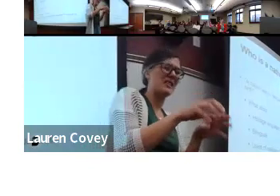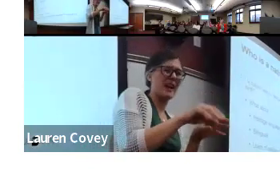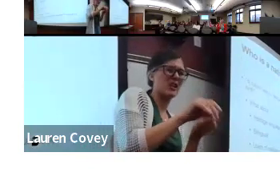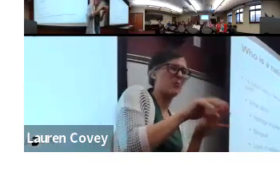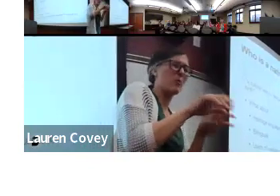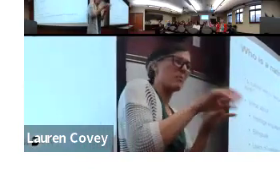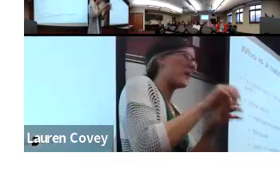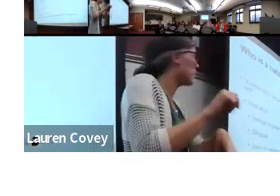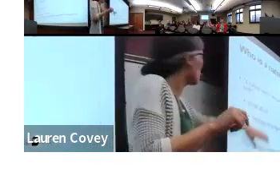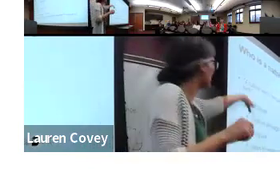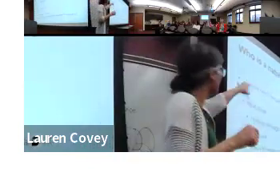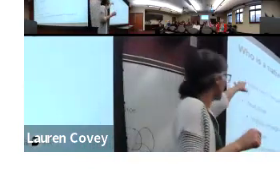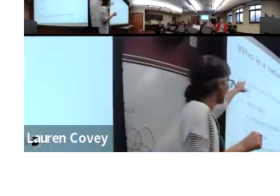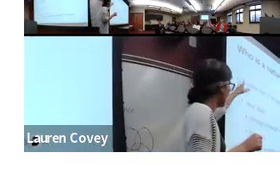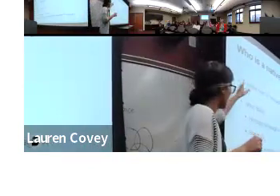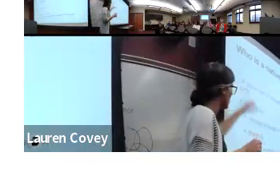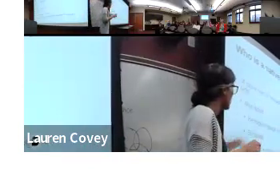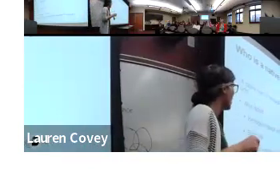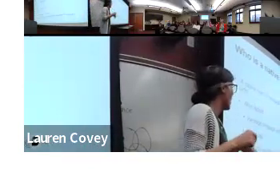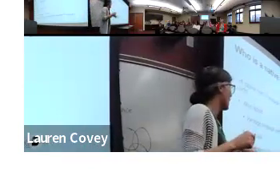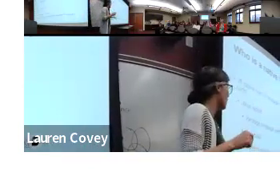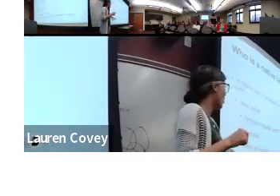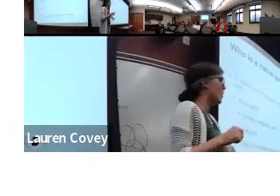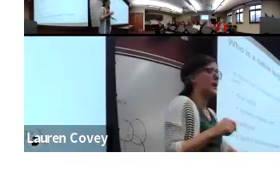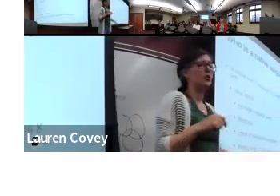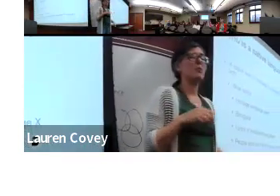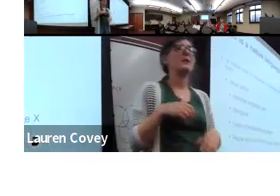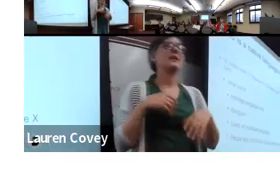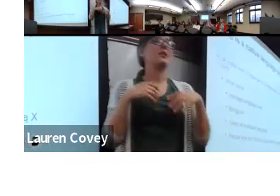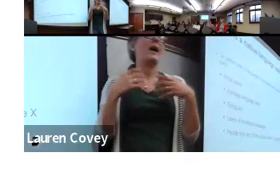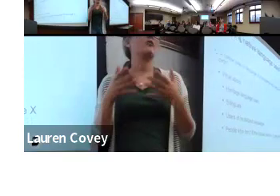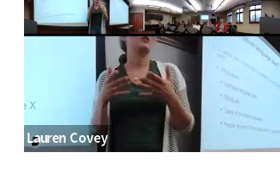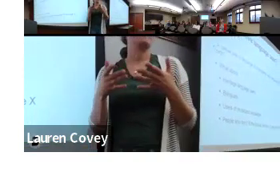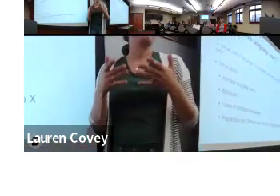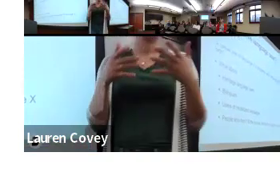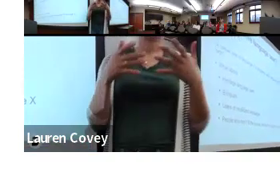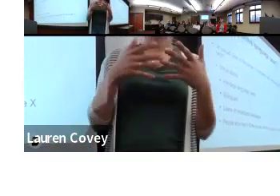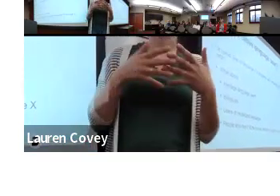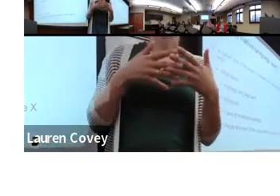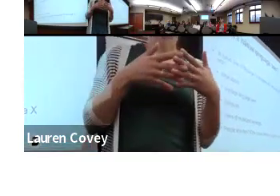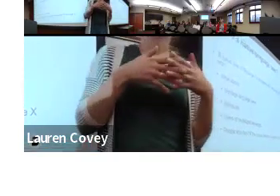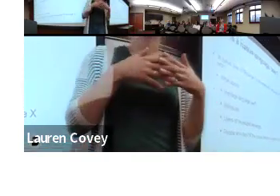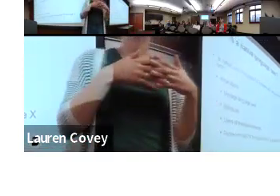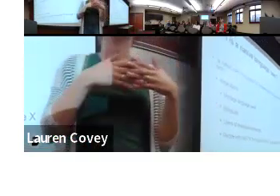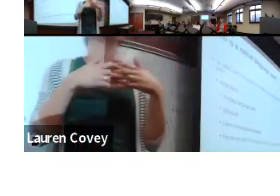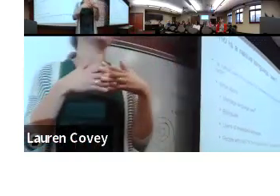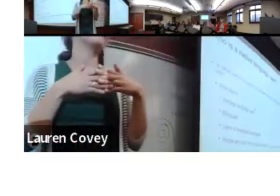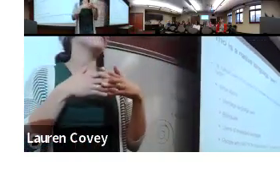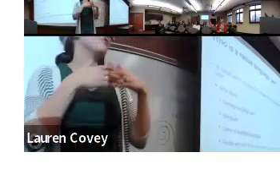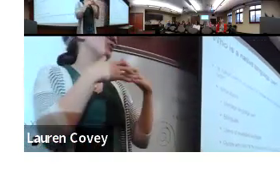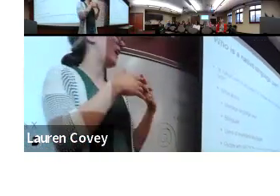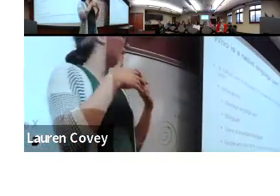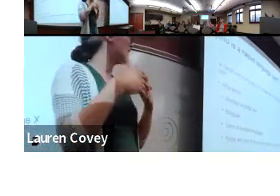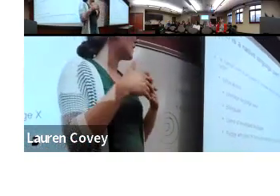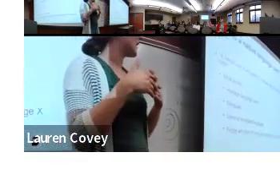language isn't actually what we mean when we say native language, or it could be that they're actually speakers of a